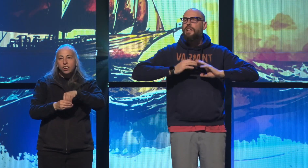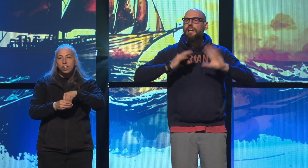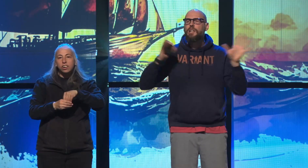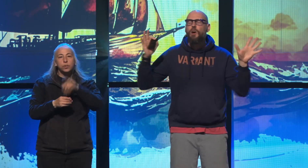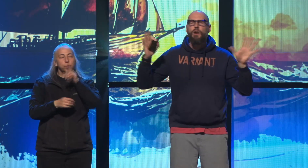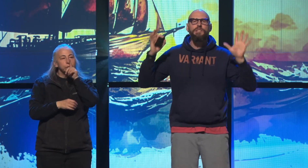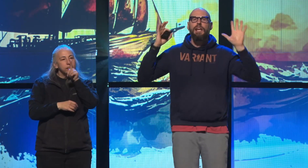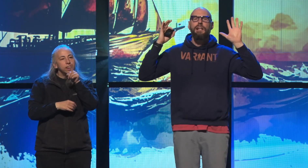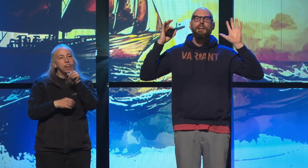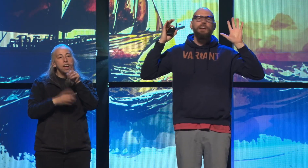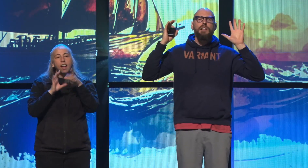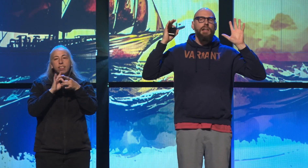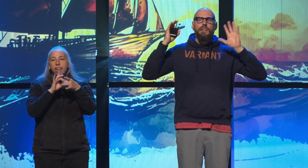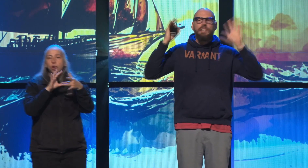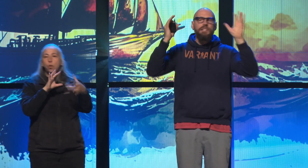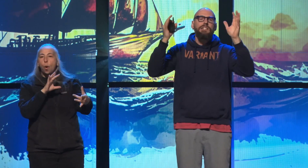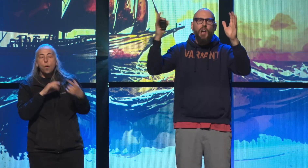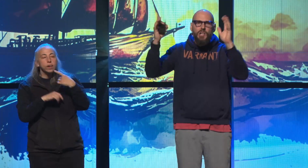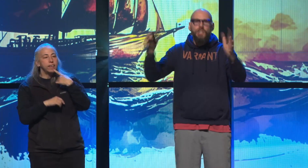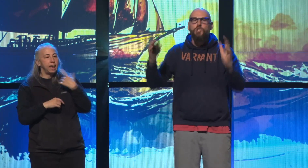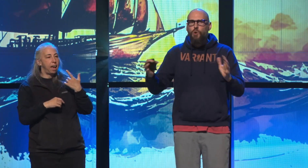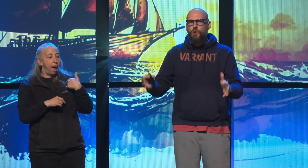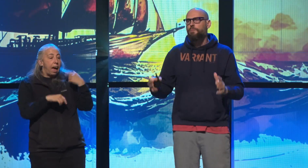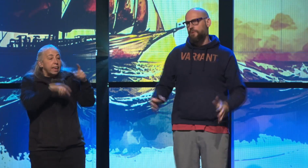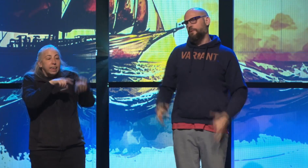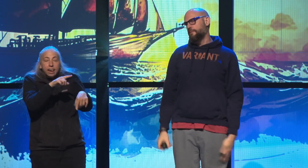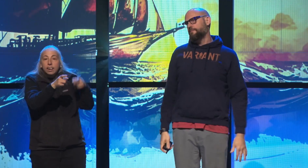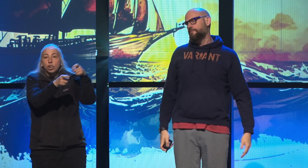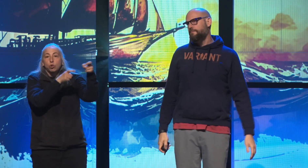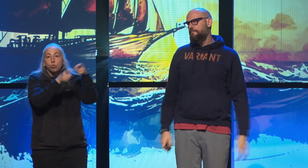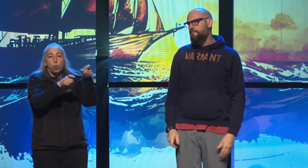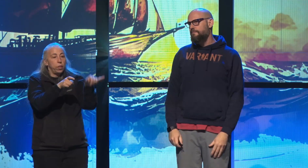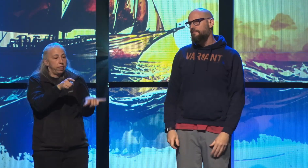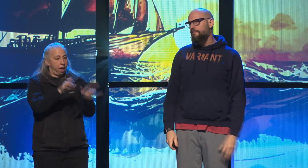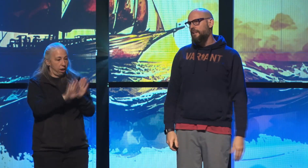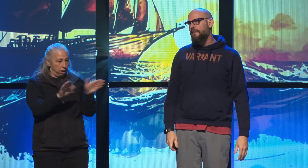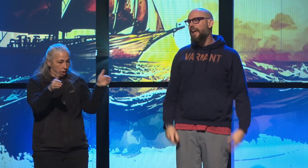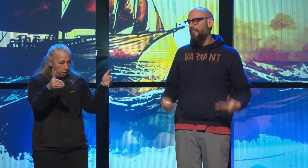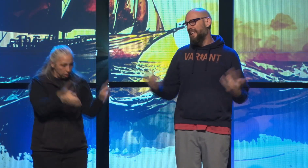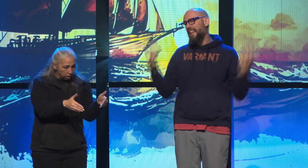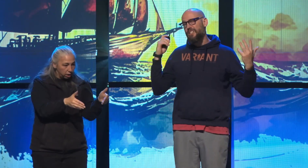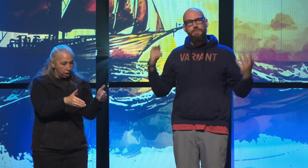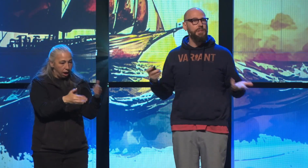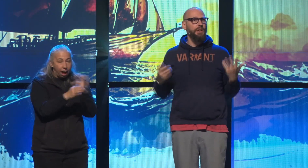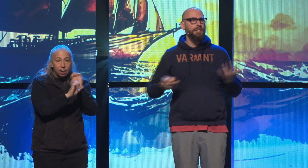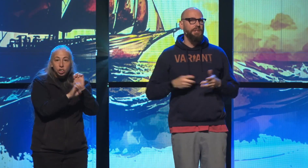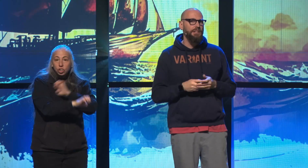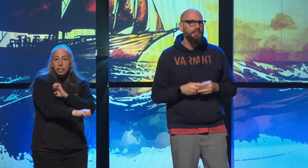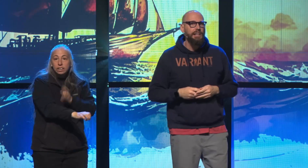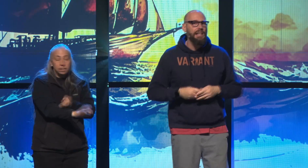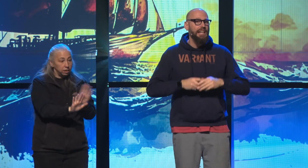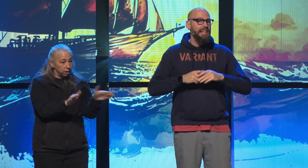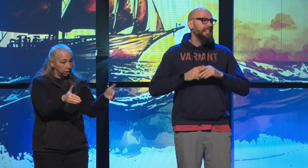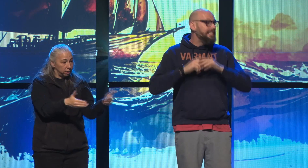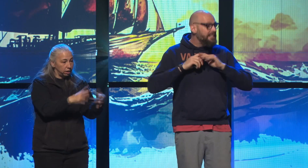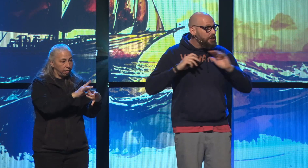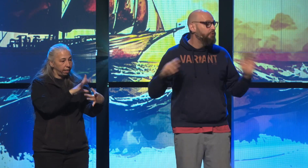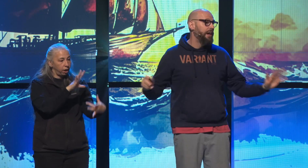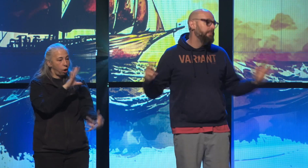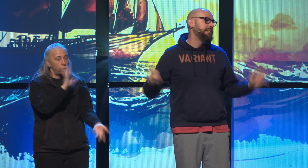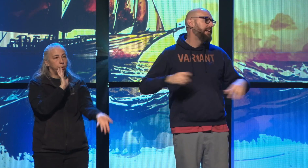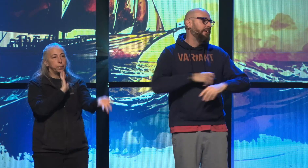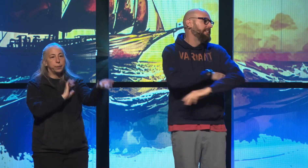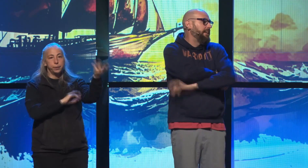it's just letting go of saying, this is uncontrollable. Now, can I just be honest with you? This